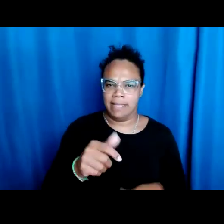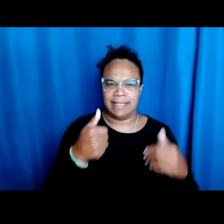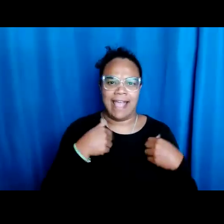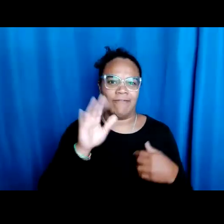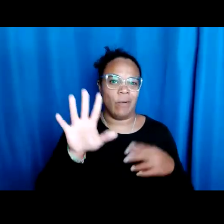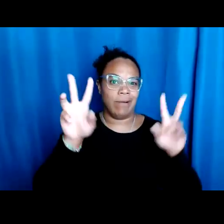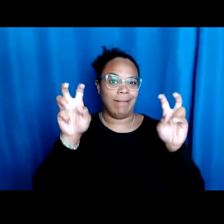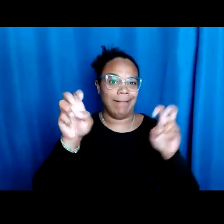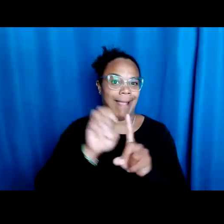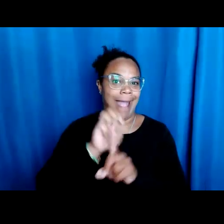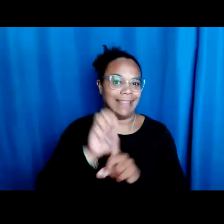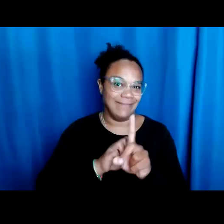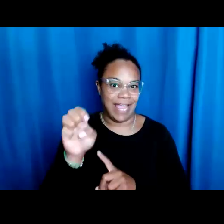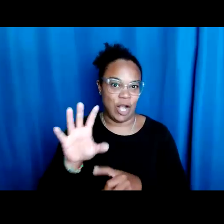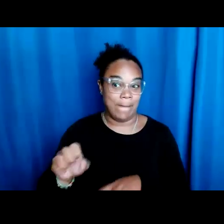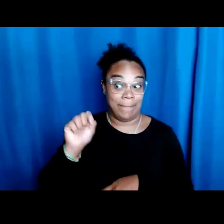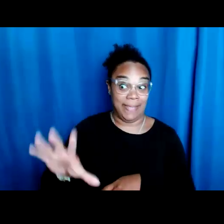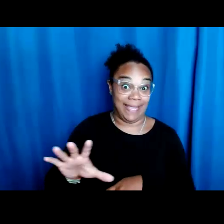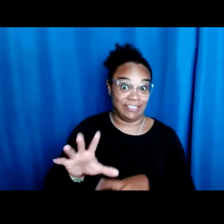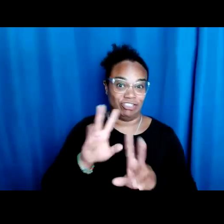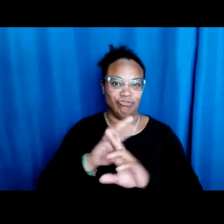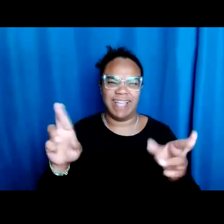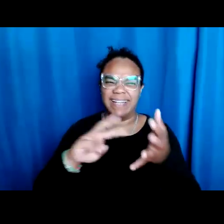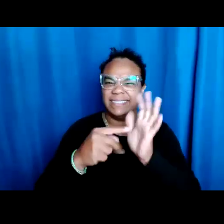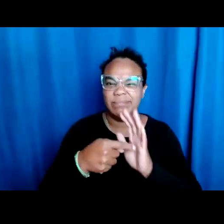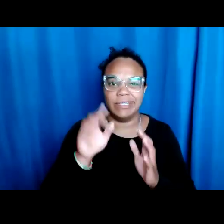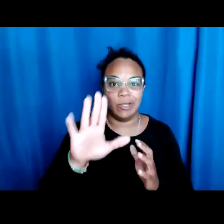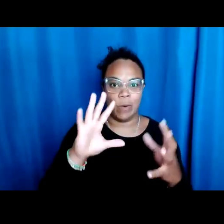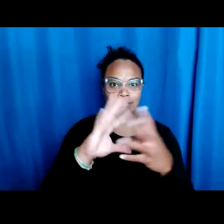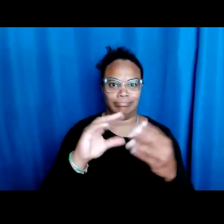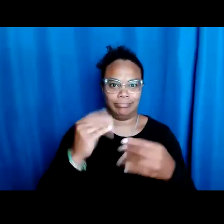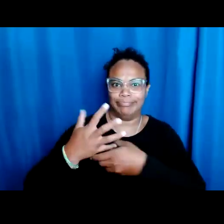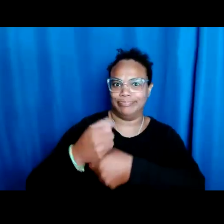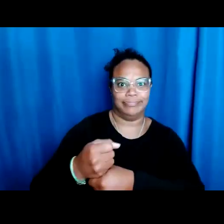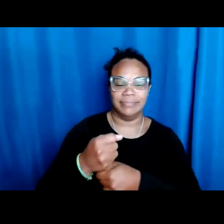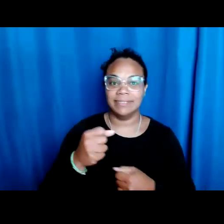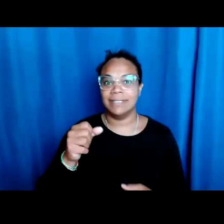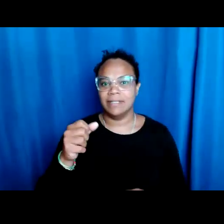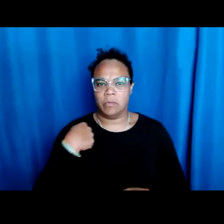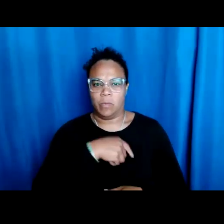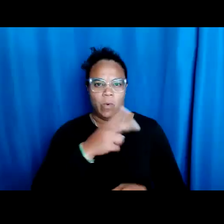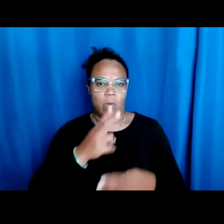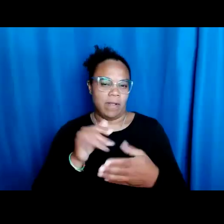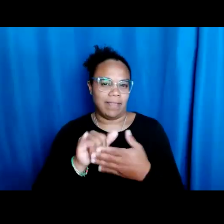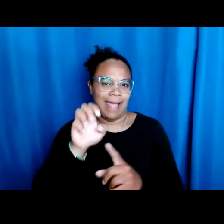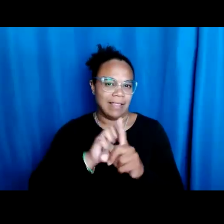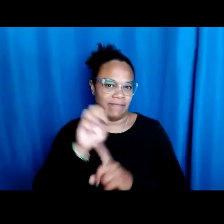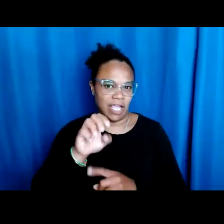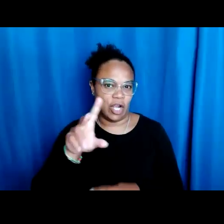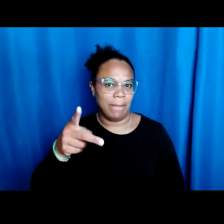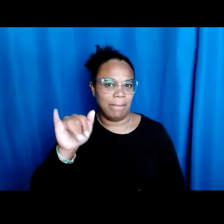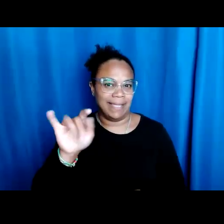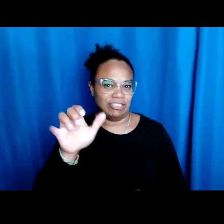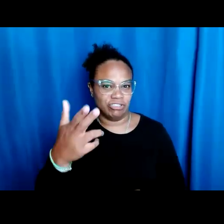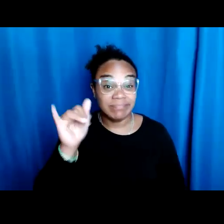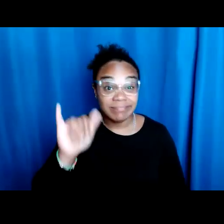particular slide starting from the bottom, because you need to have your elevator pitch together so you can say